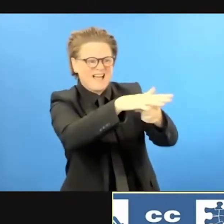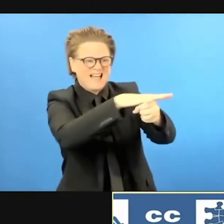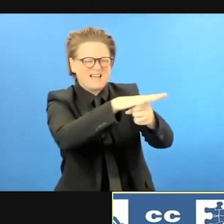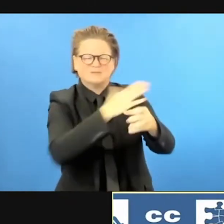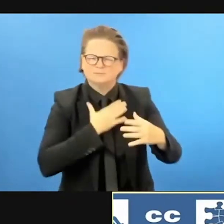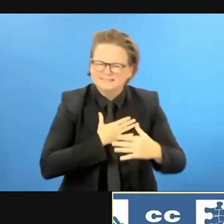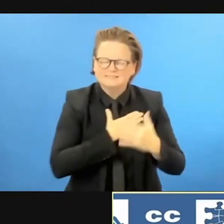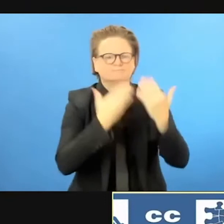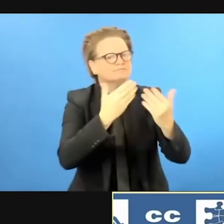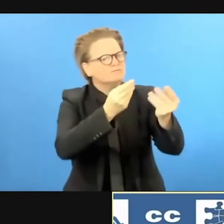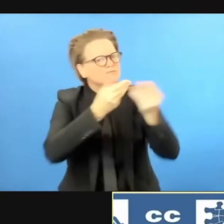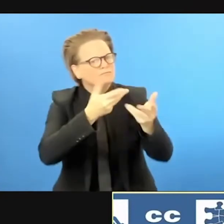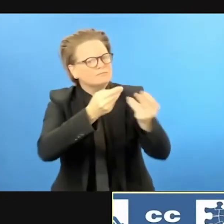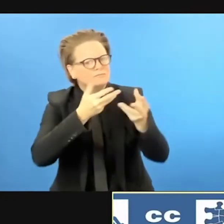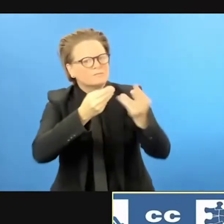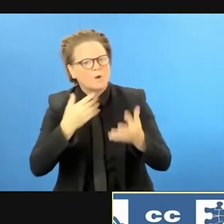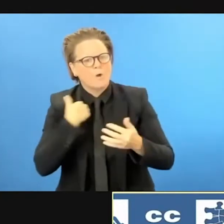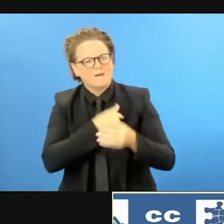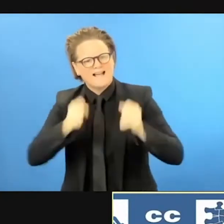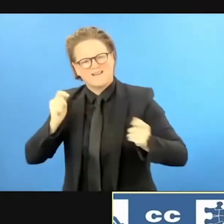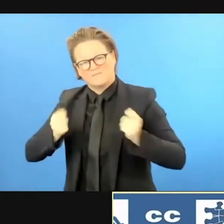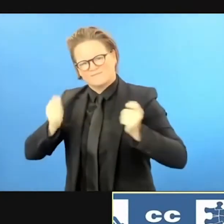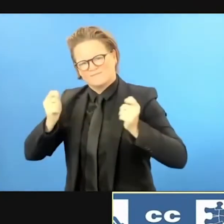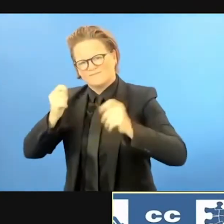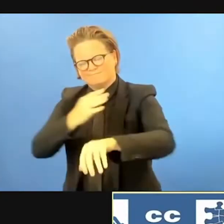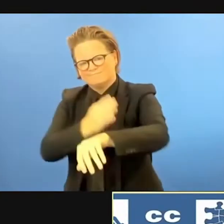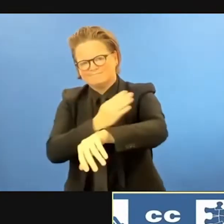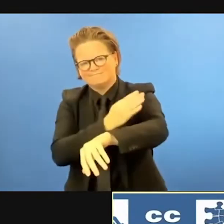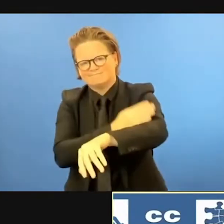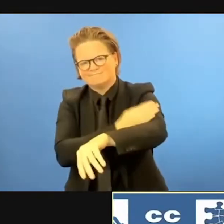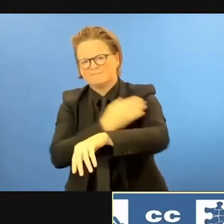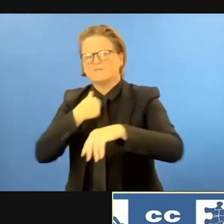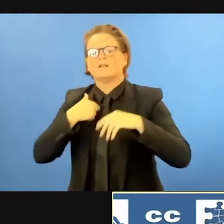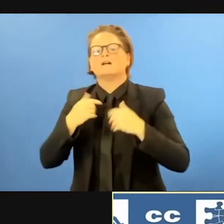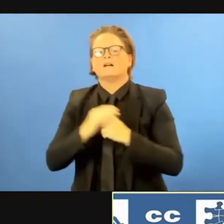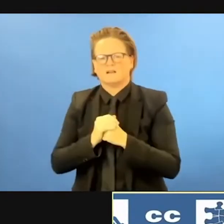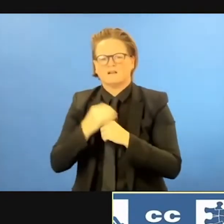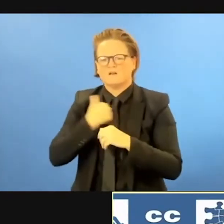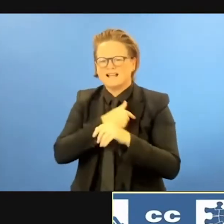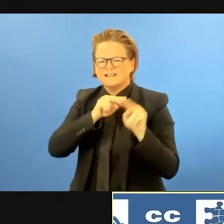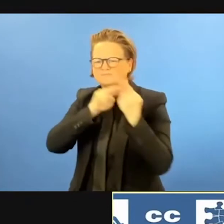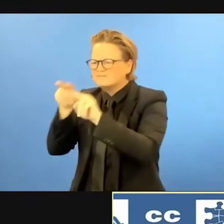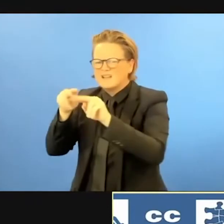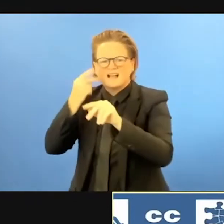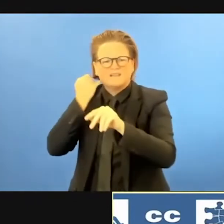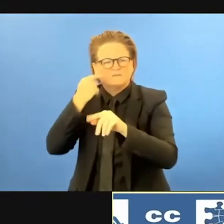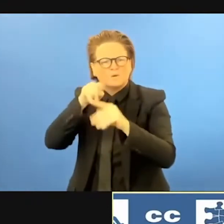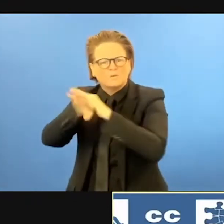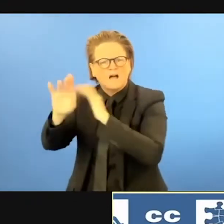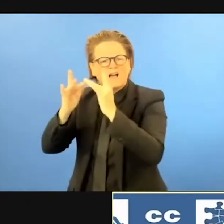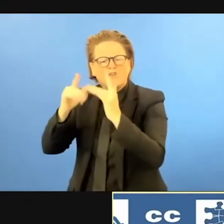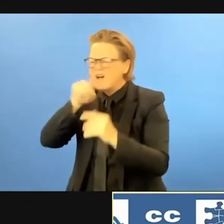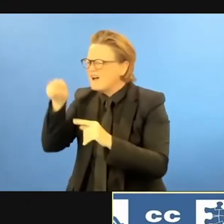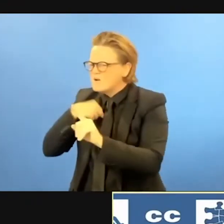seeing or hearing or understanding through this process, please do let us know through the Mayor's Office on Disability, and I'll share